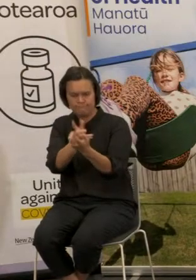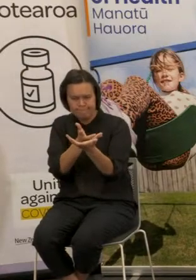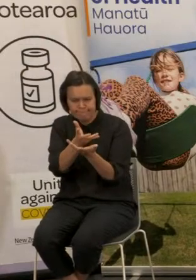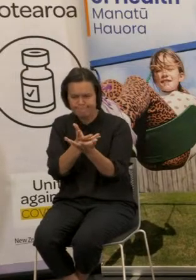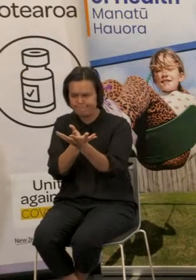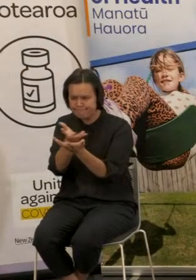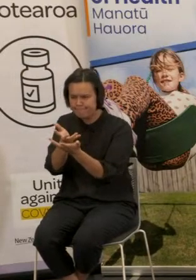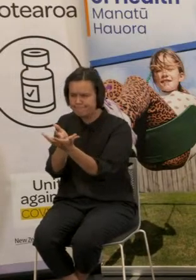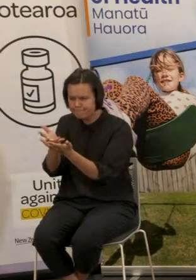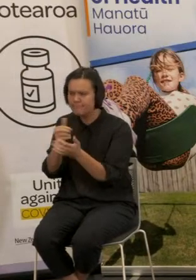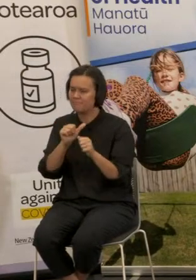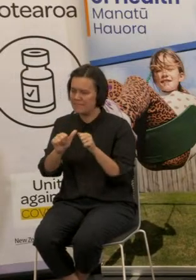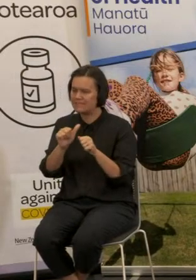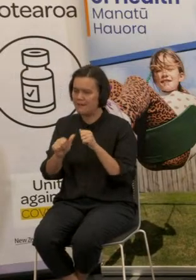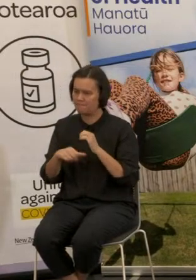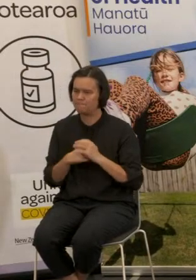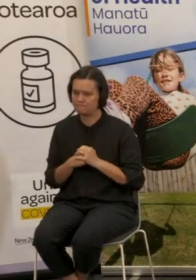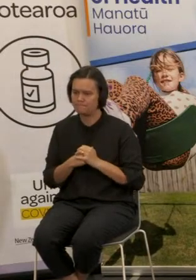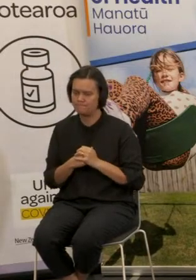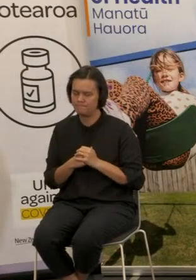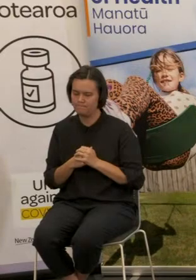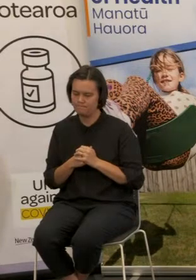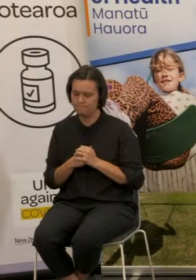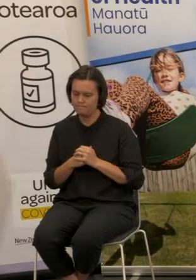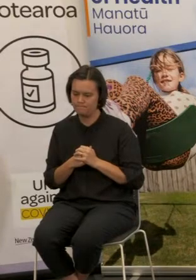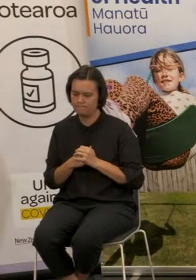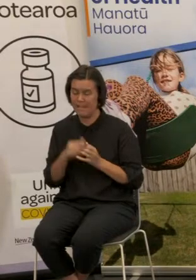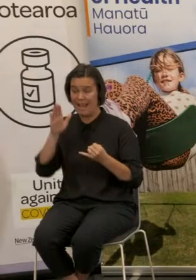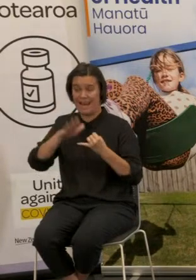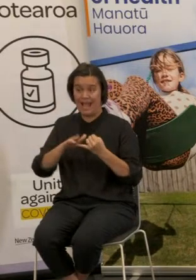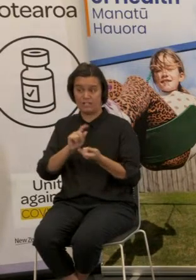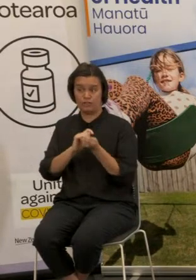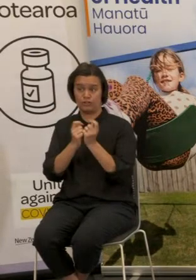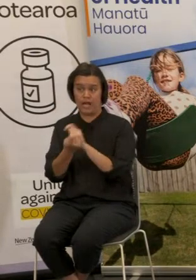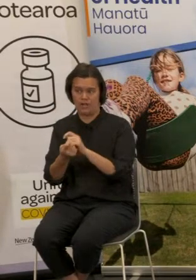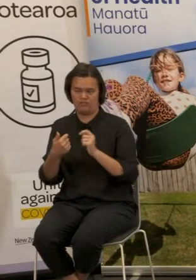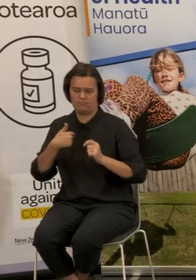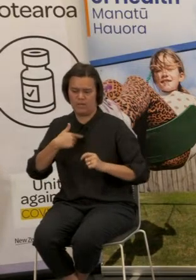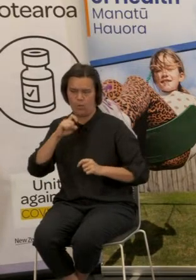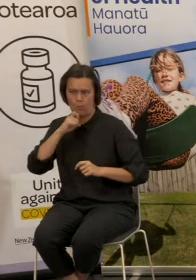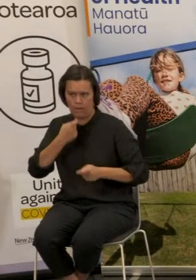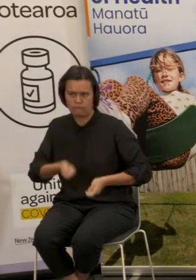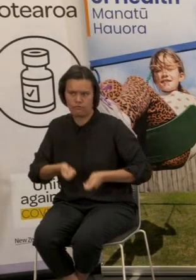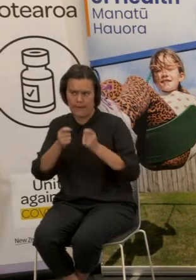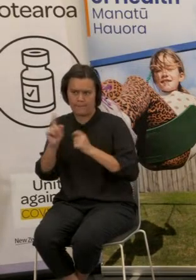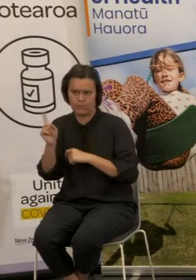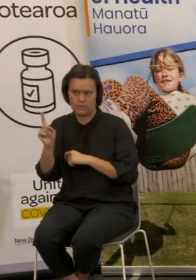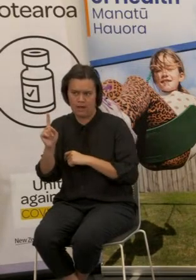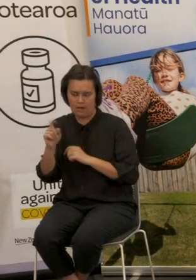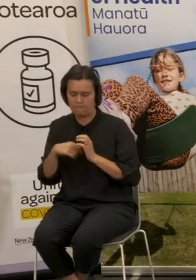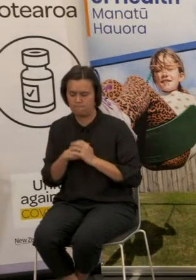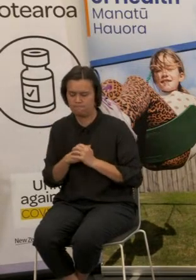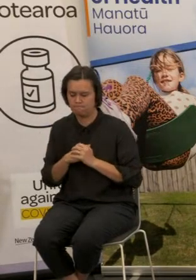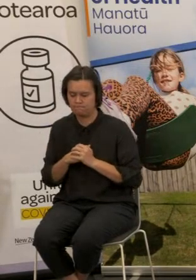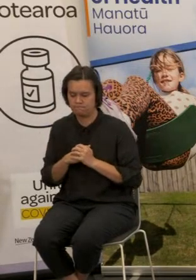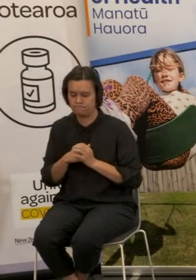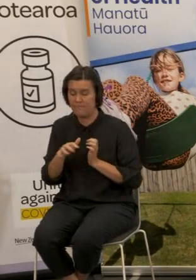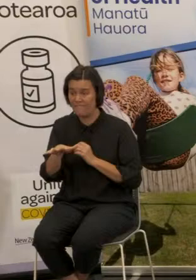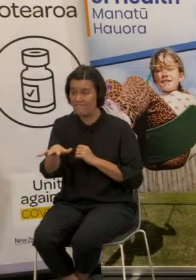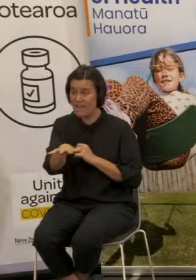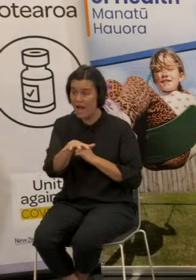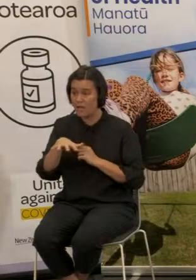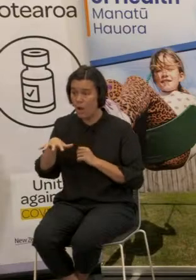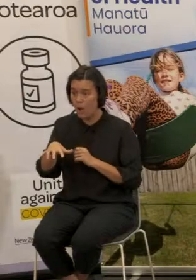guess, in terms of flip, is we really are seeing our whānau think about COVID